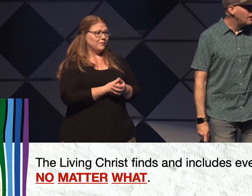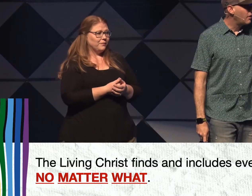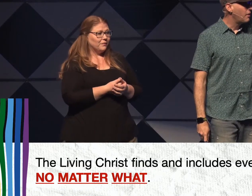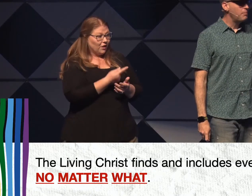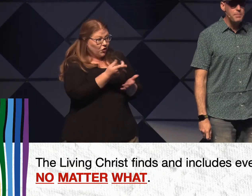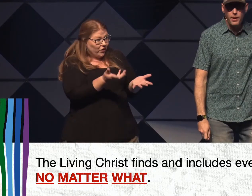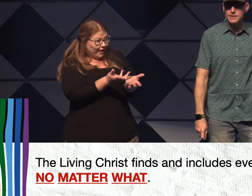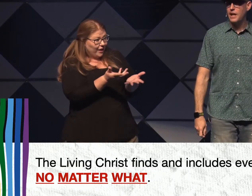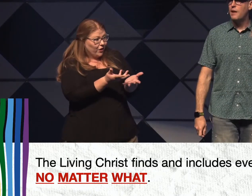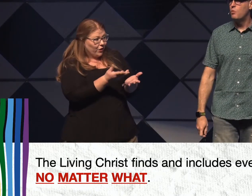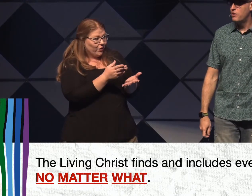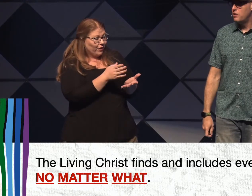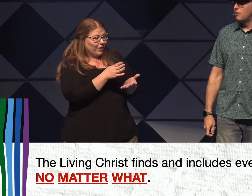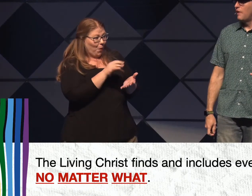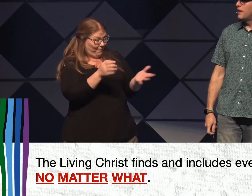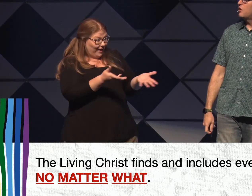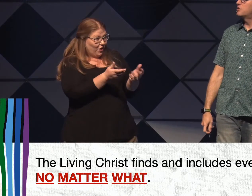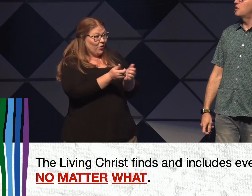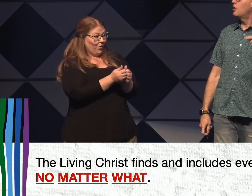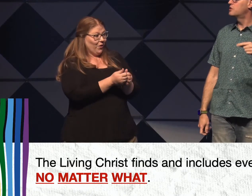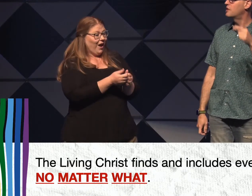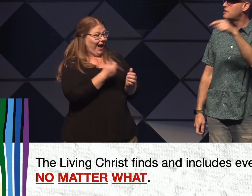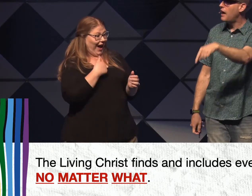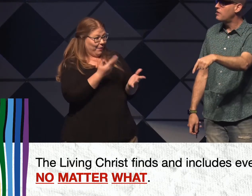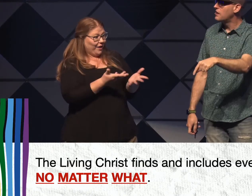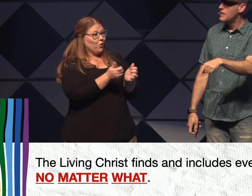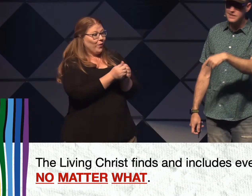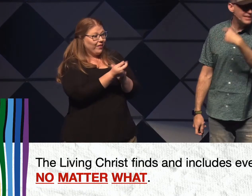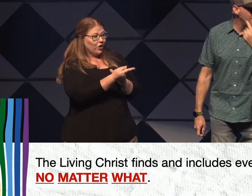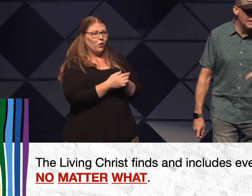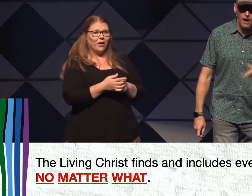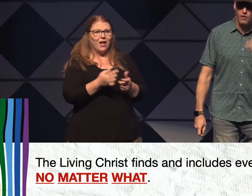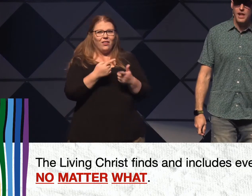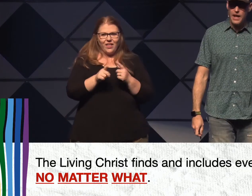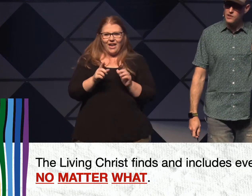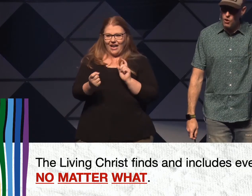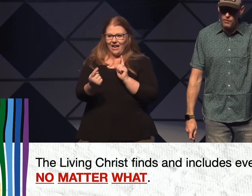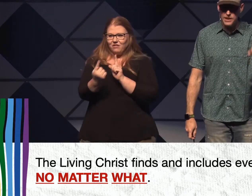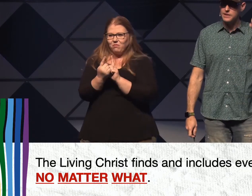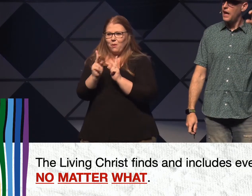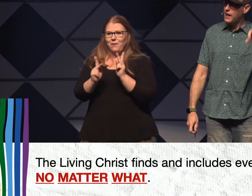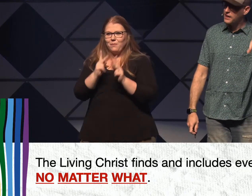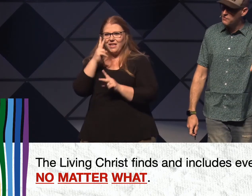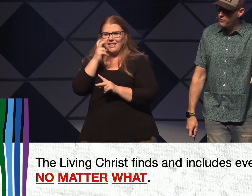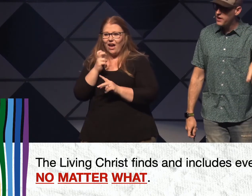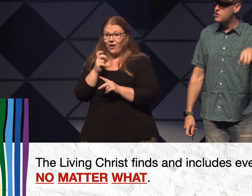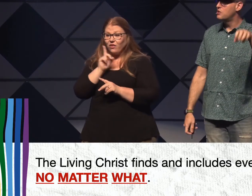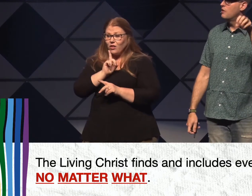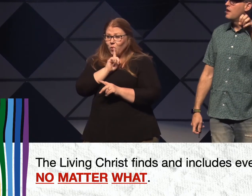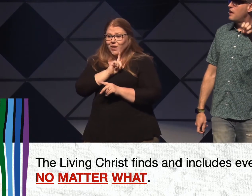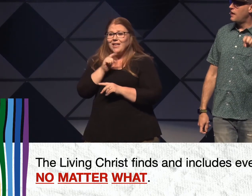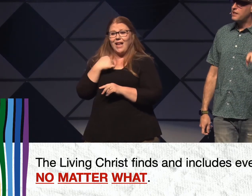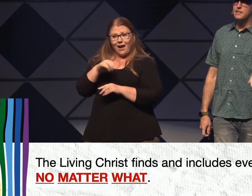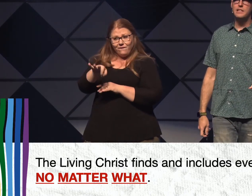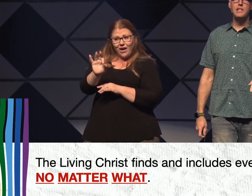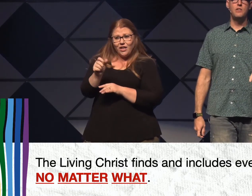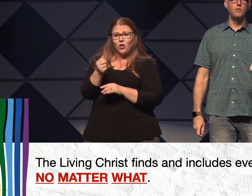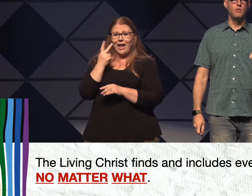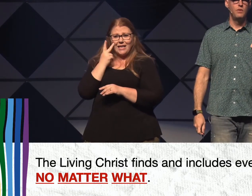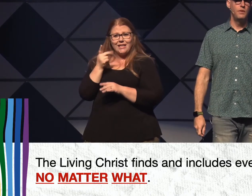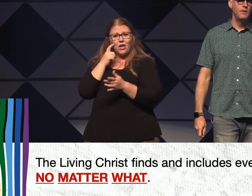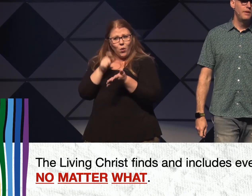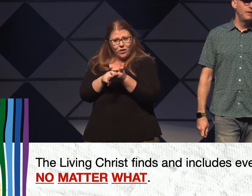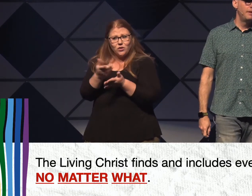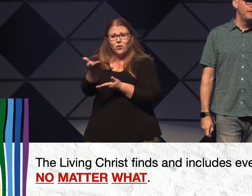You're here, be present, I'm with you. And then goes to those that are doubting, says, in your doubt, that loneliness, I can find you and I can see you.